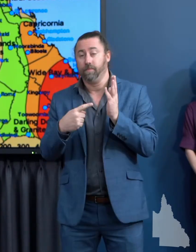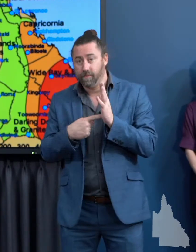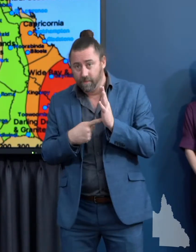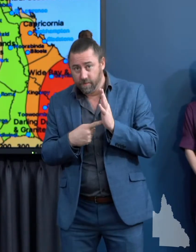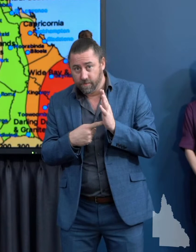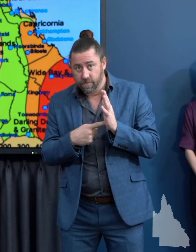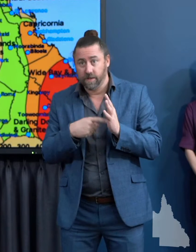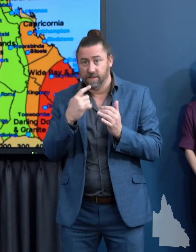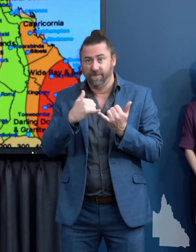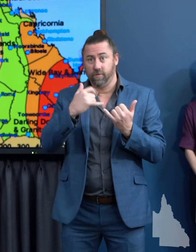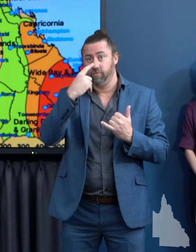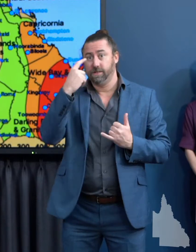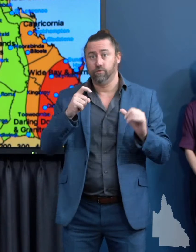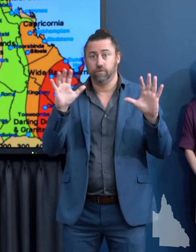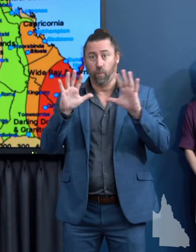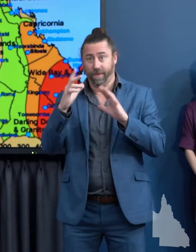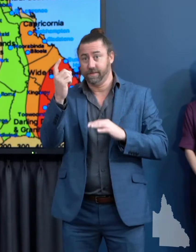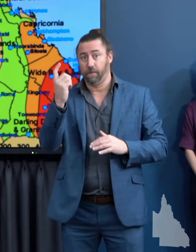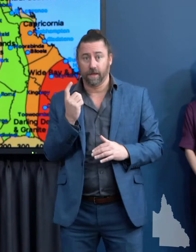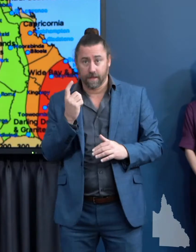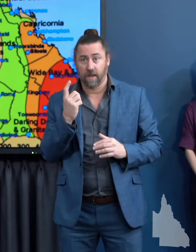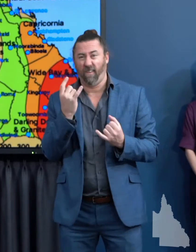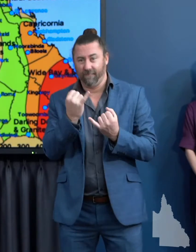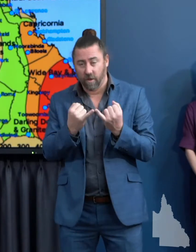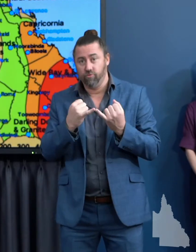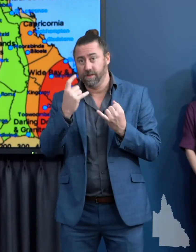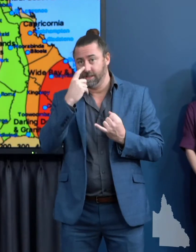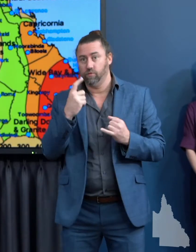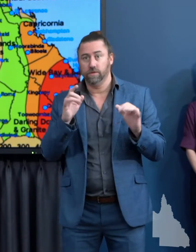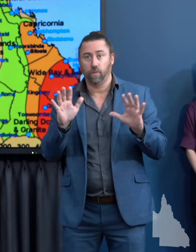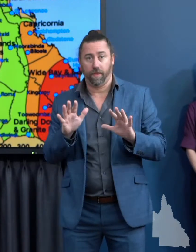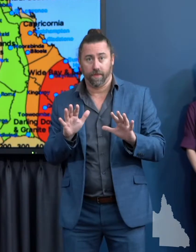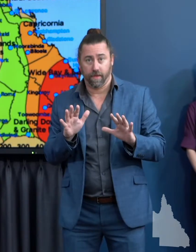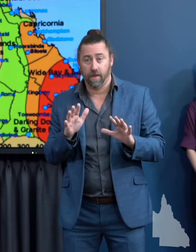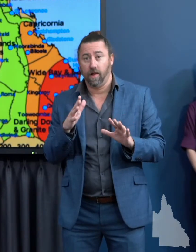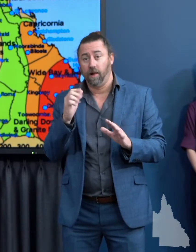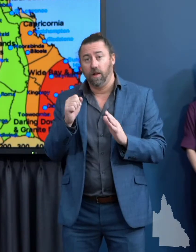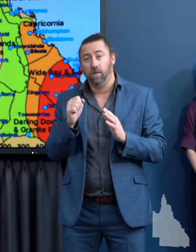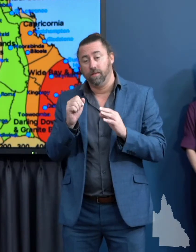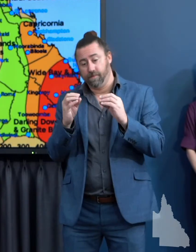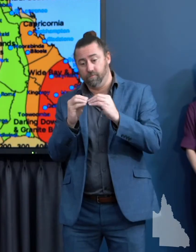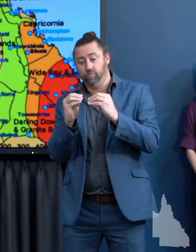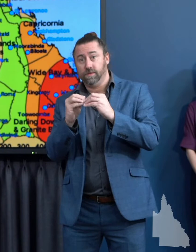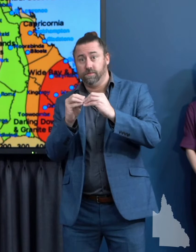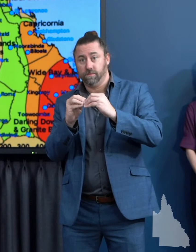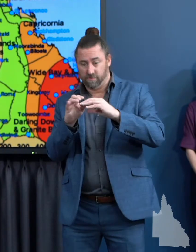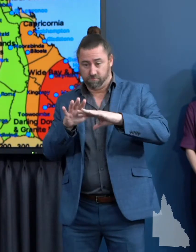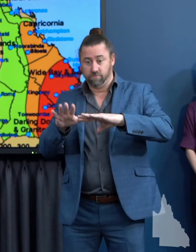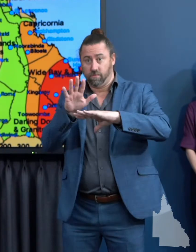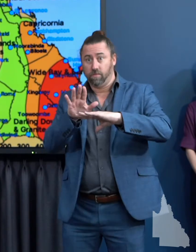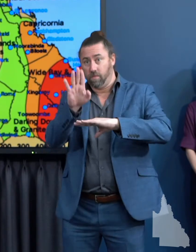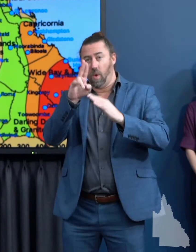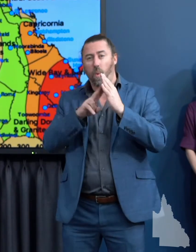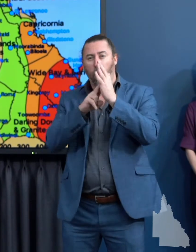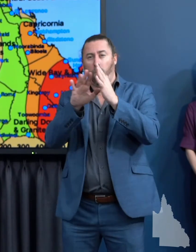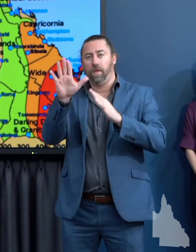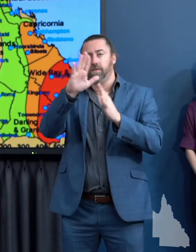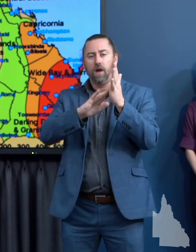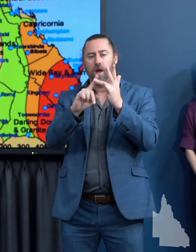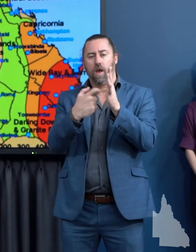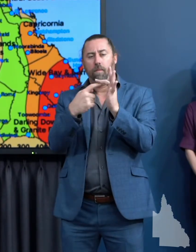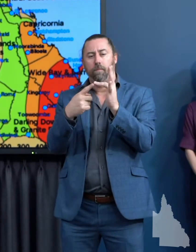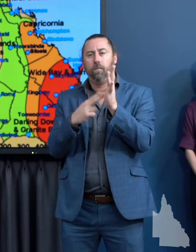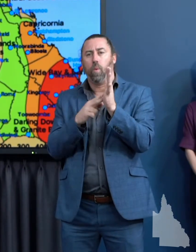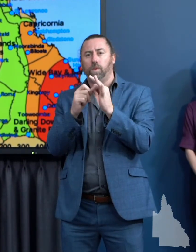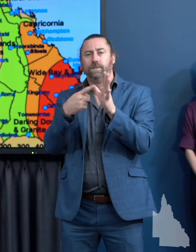severe conditions that are going to be experienced from the north of Brisbane, in that